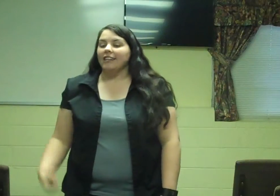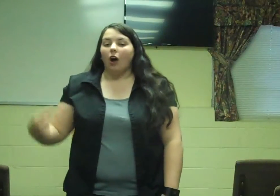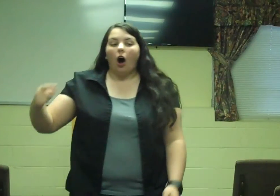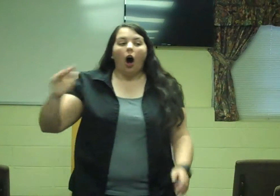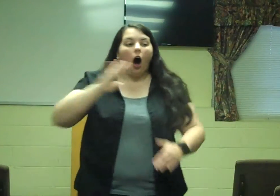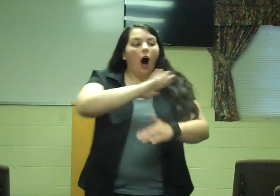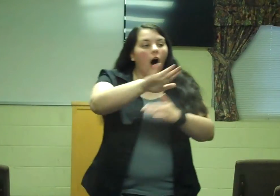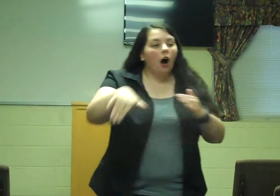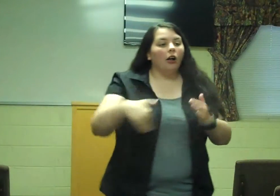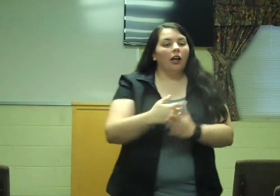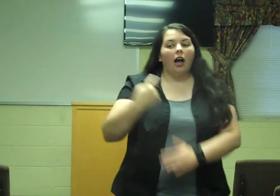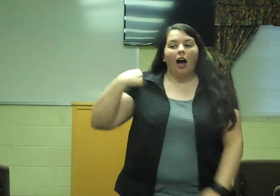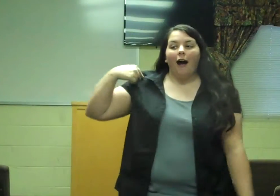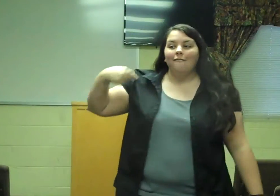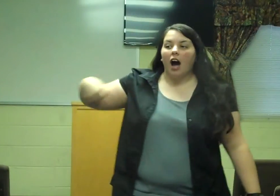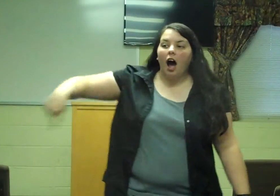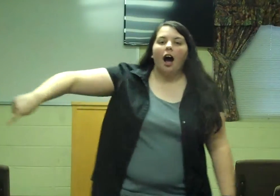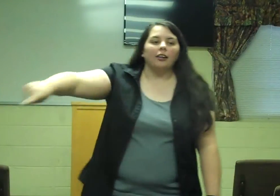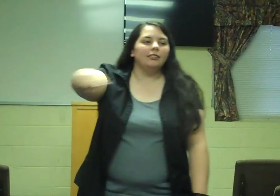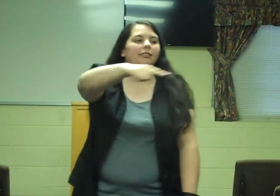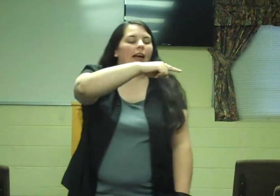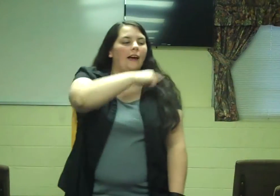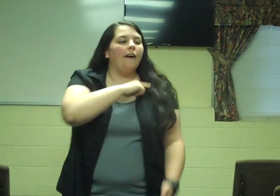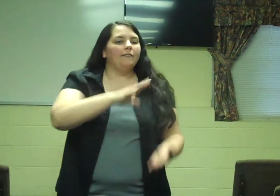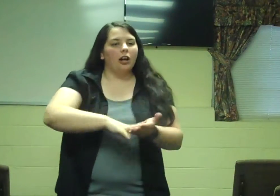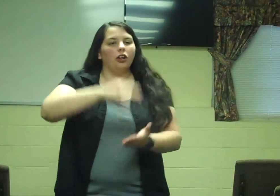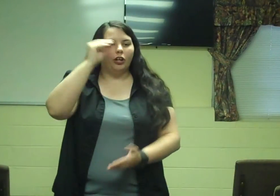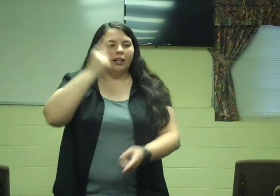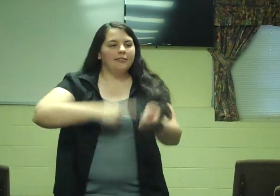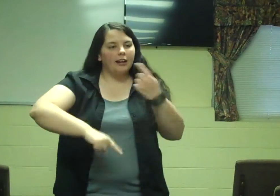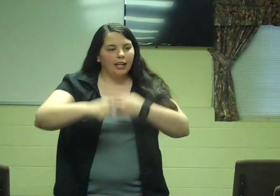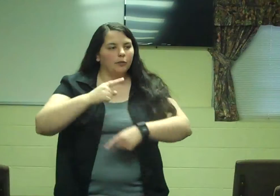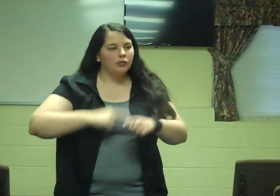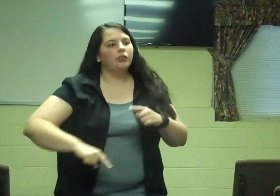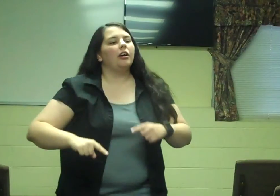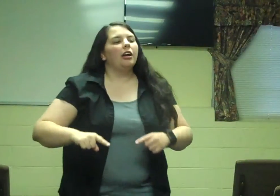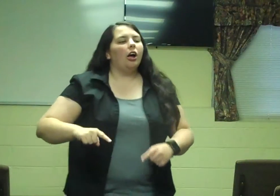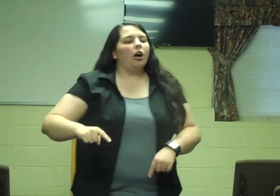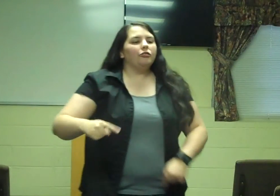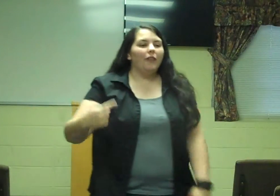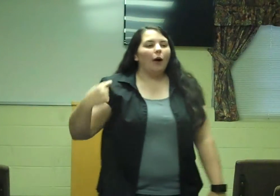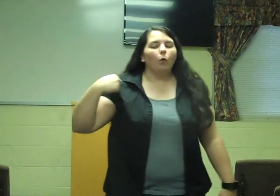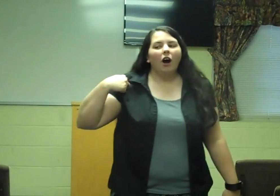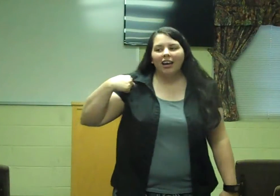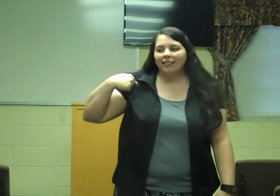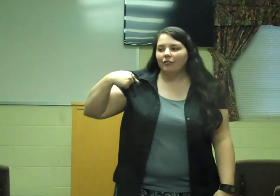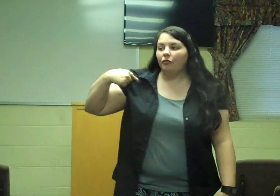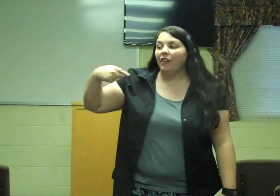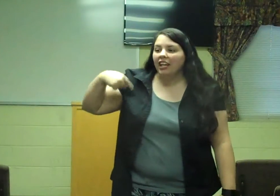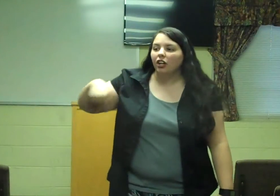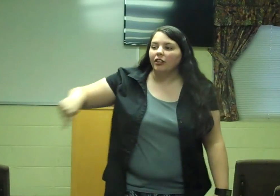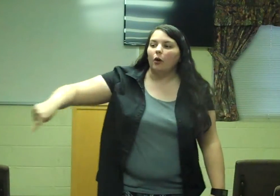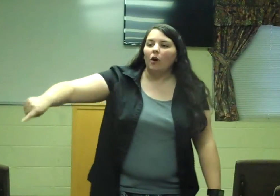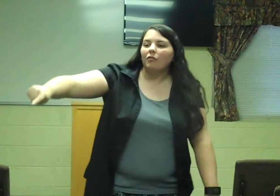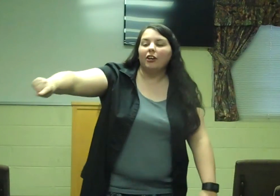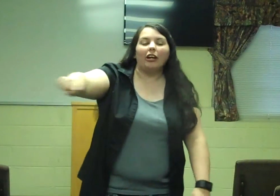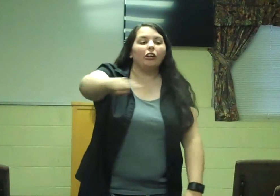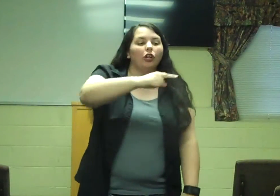is all of us that are learning sign language. So that one finger